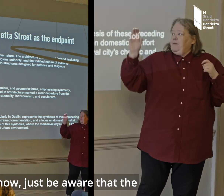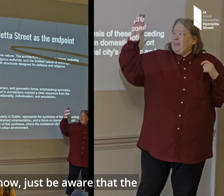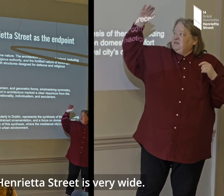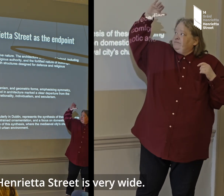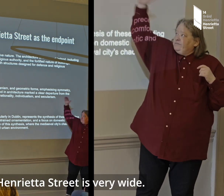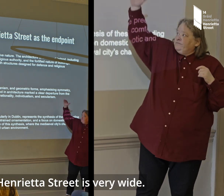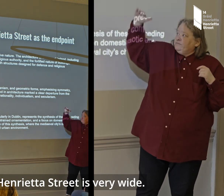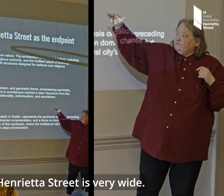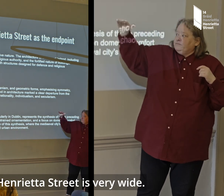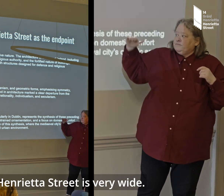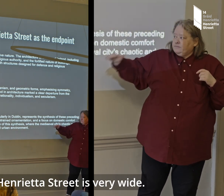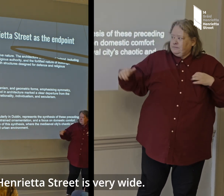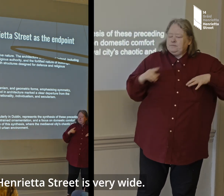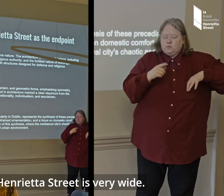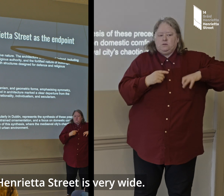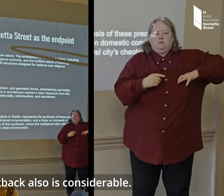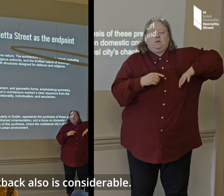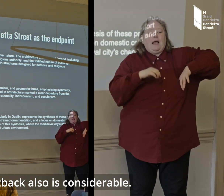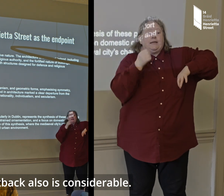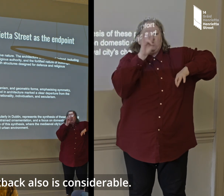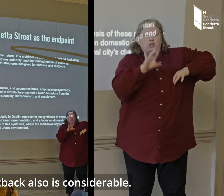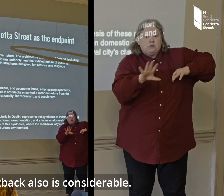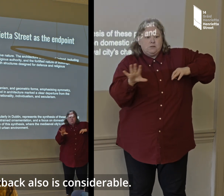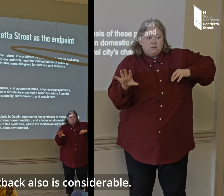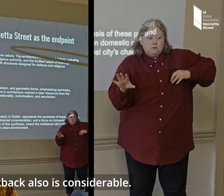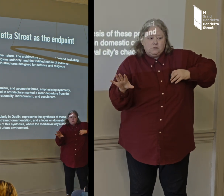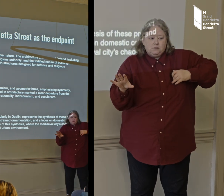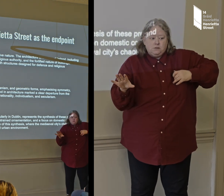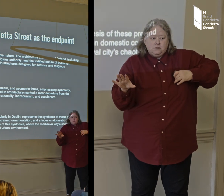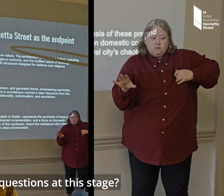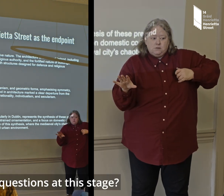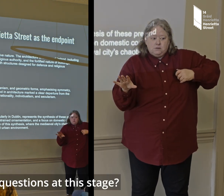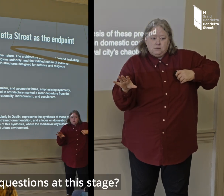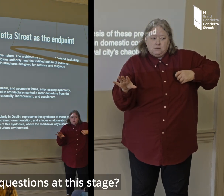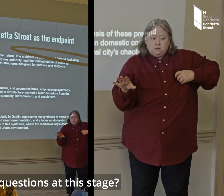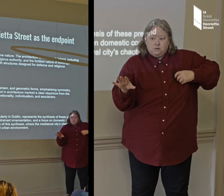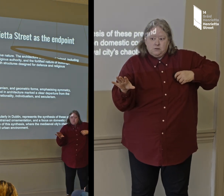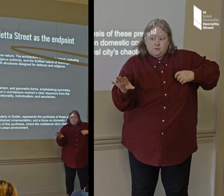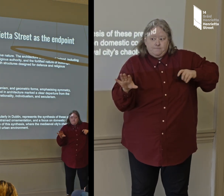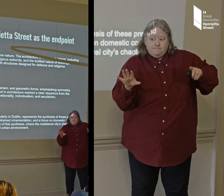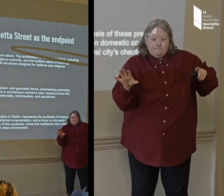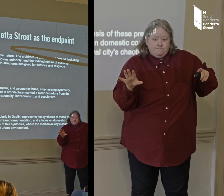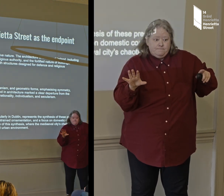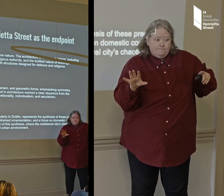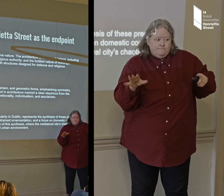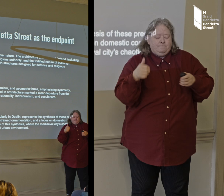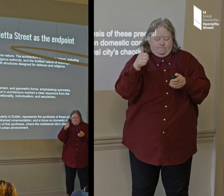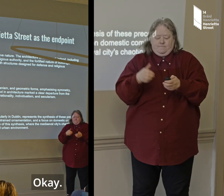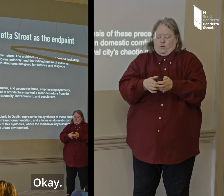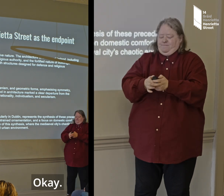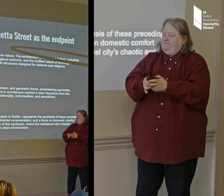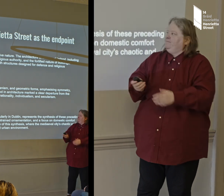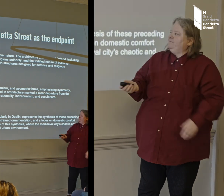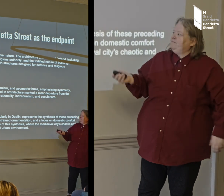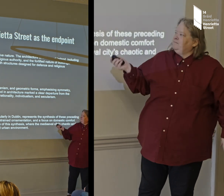aware that the street in Henrietta Street is very wide and the setback also is considerable. Any questions at this stage?